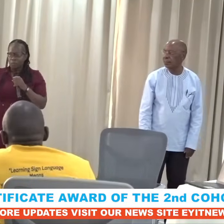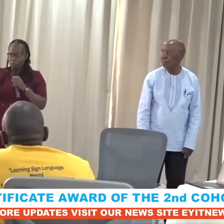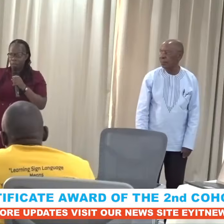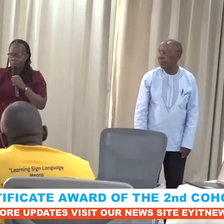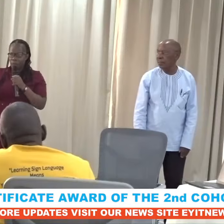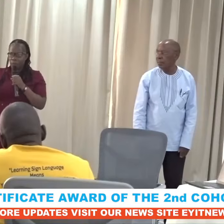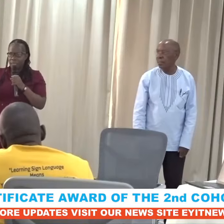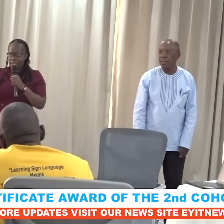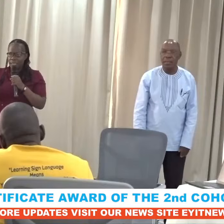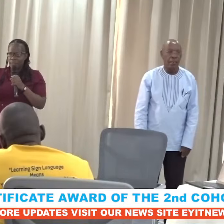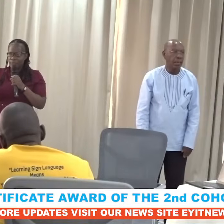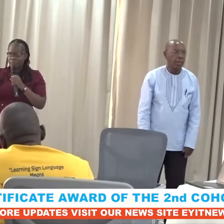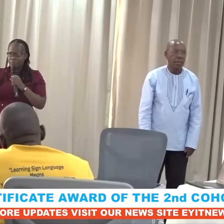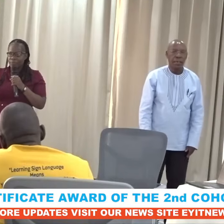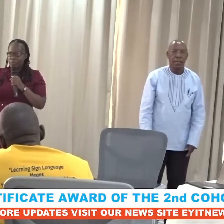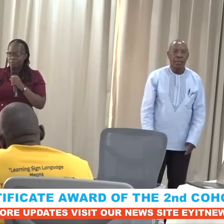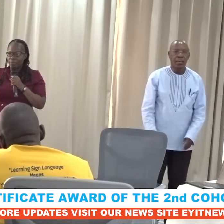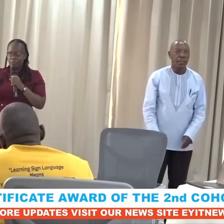Everyone has graduated?